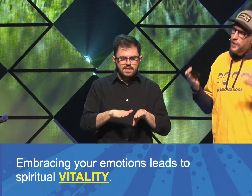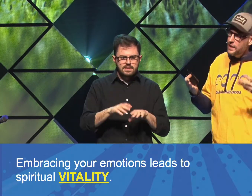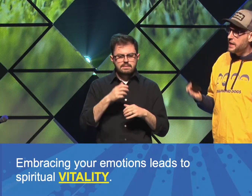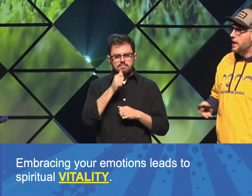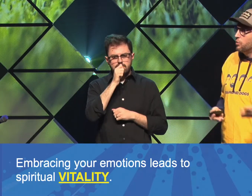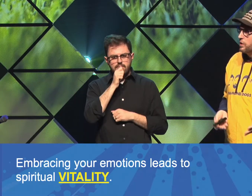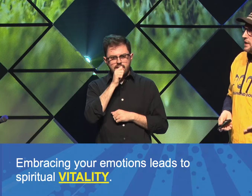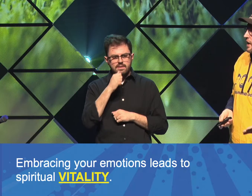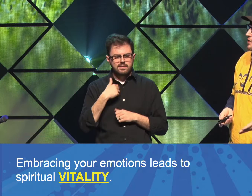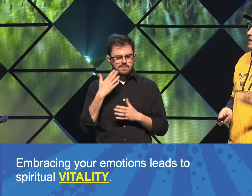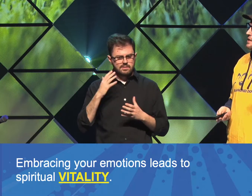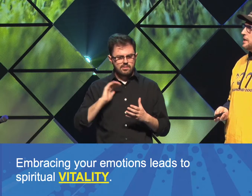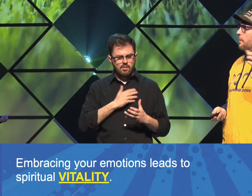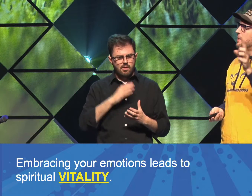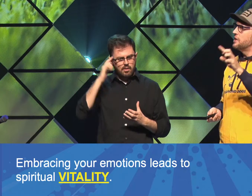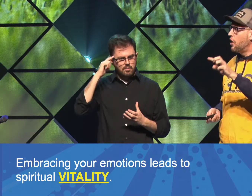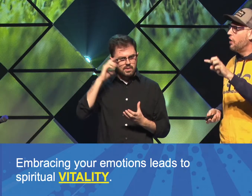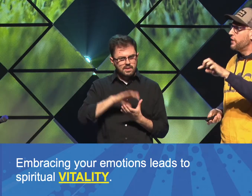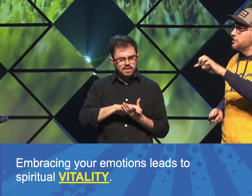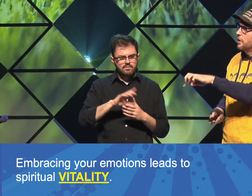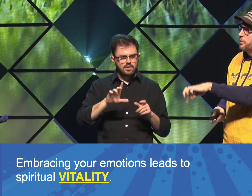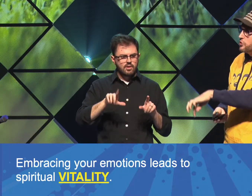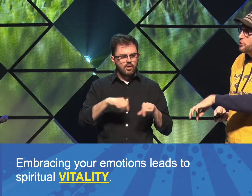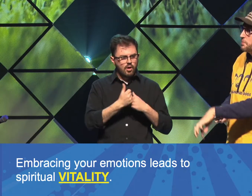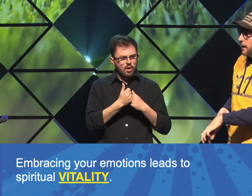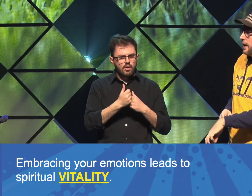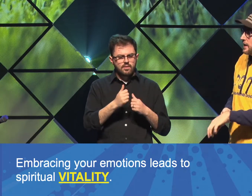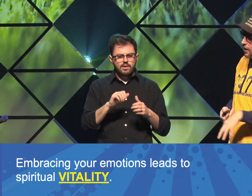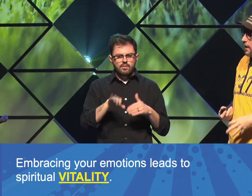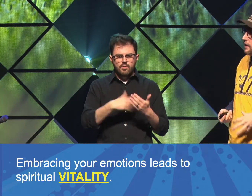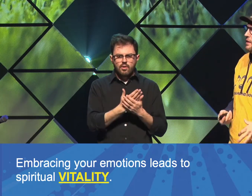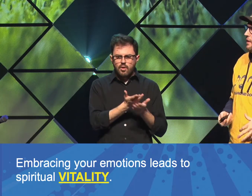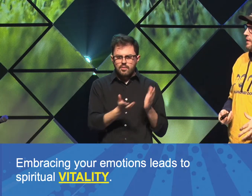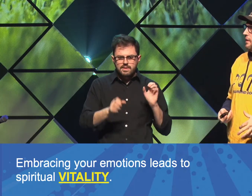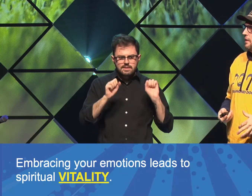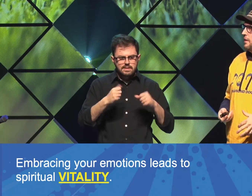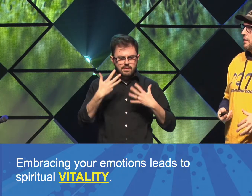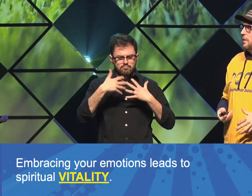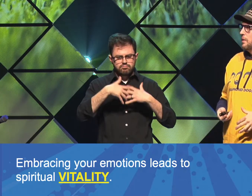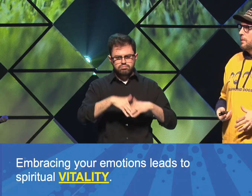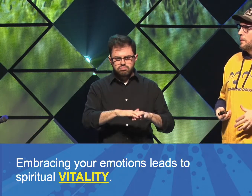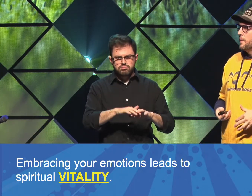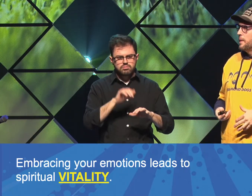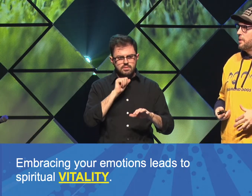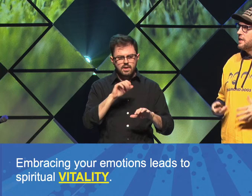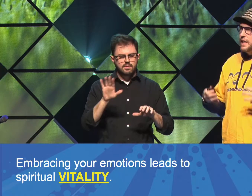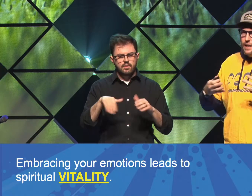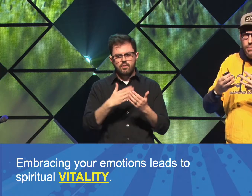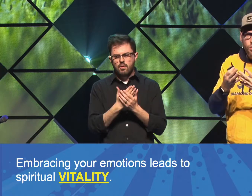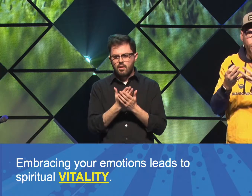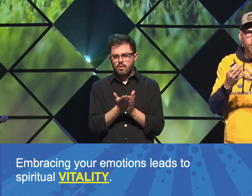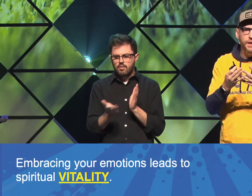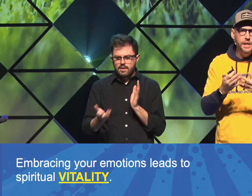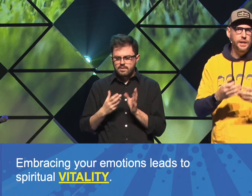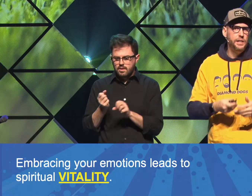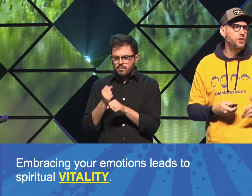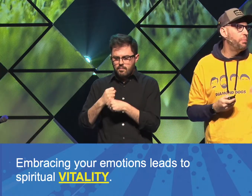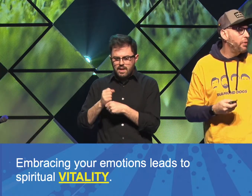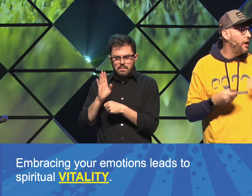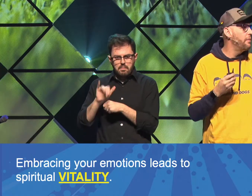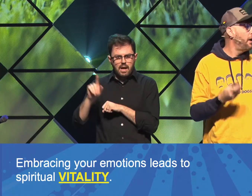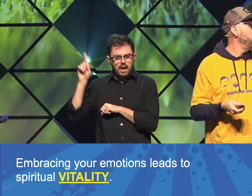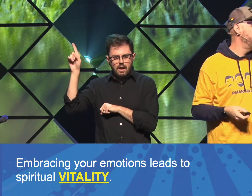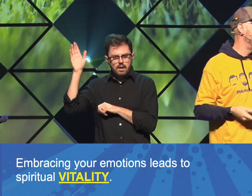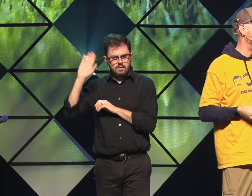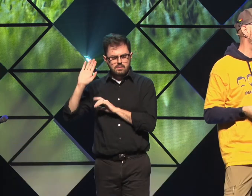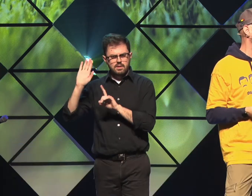all things can work together. That does not mean that all things are produced by God, but that they can be woven in. And so